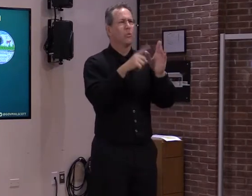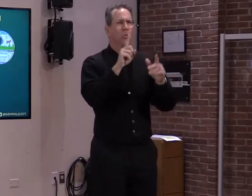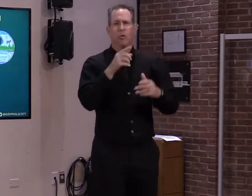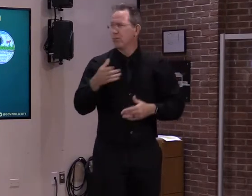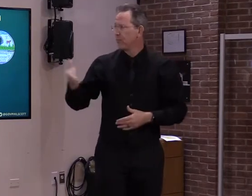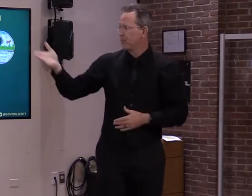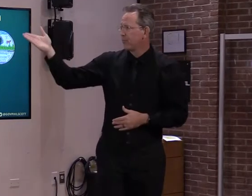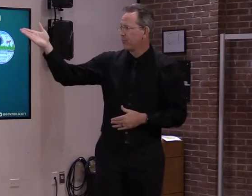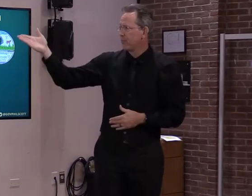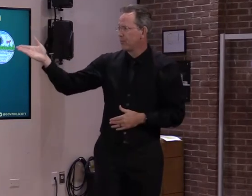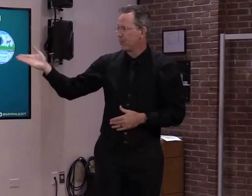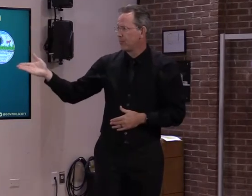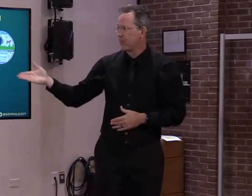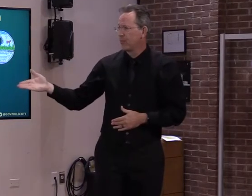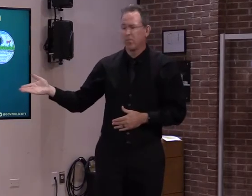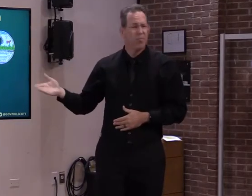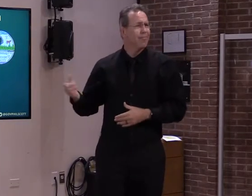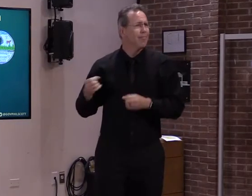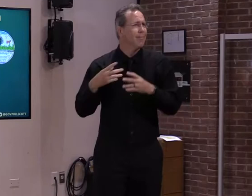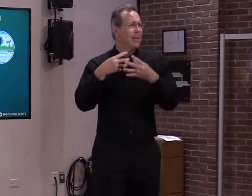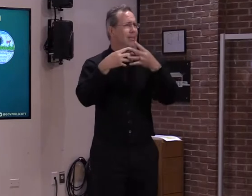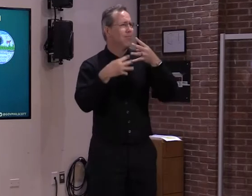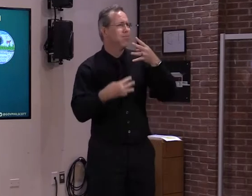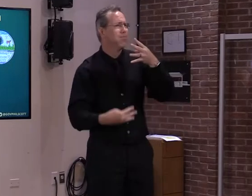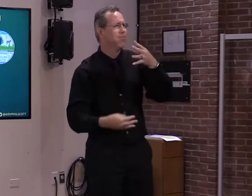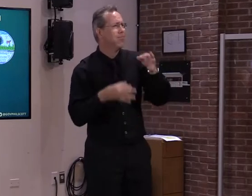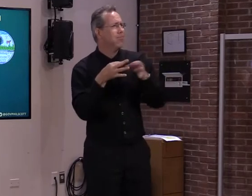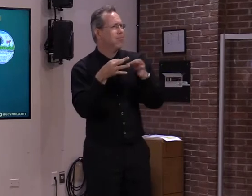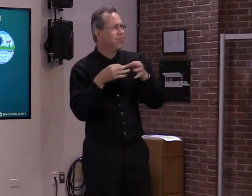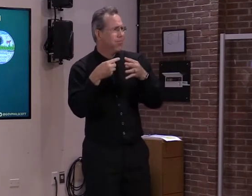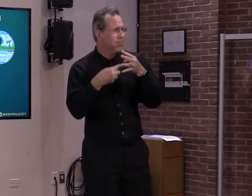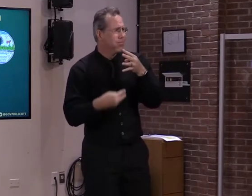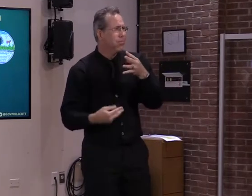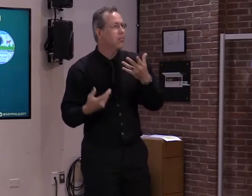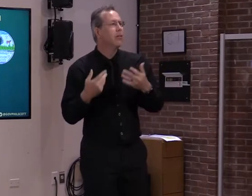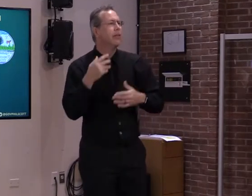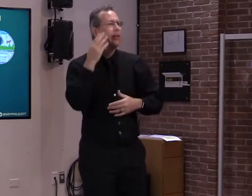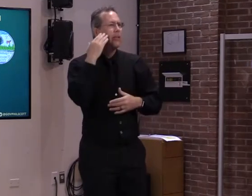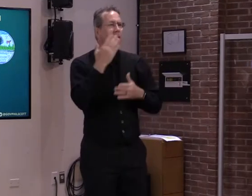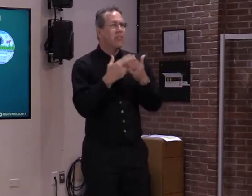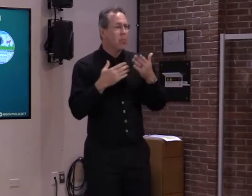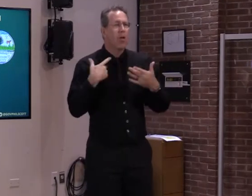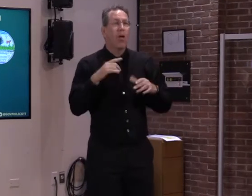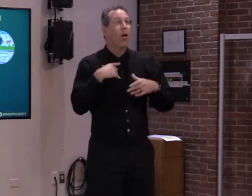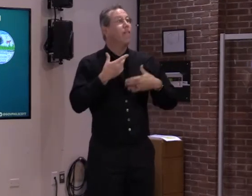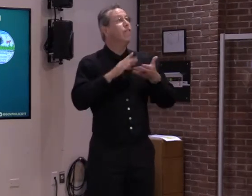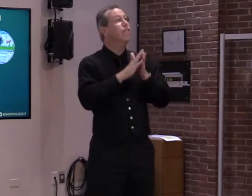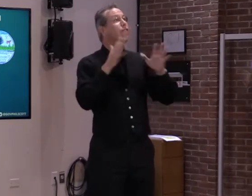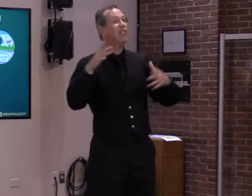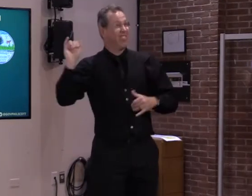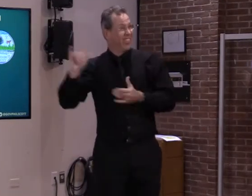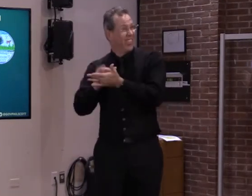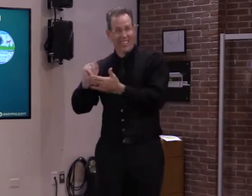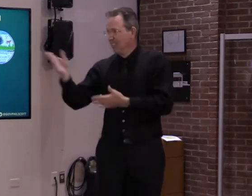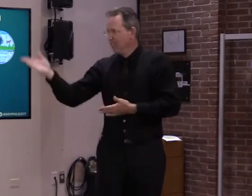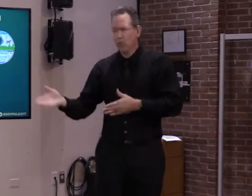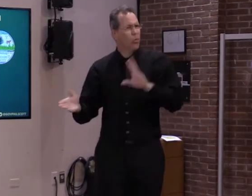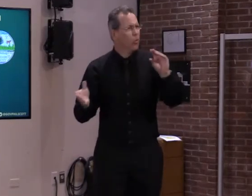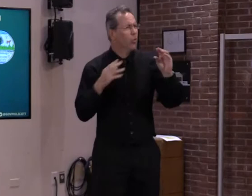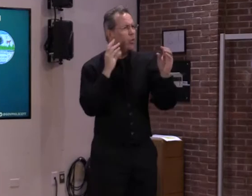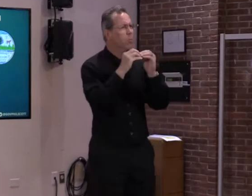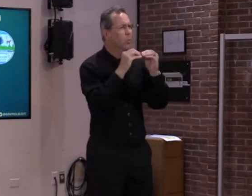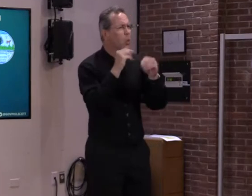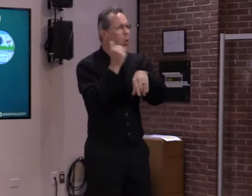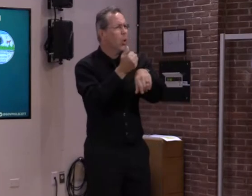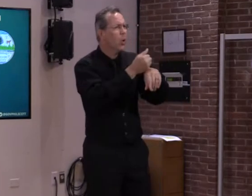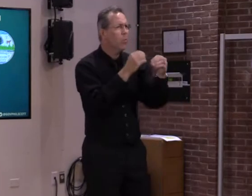in having available sites for people to get vaccinated. Today, June 22nd, we're at Birchwood